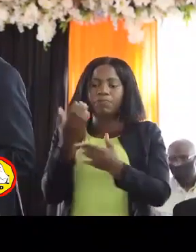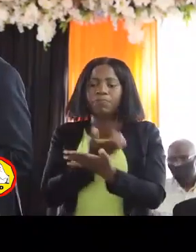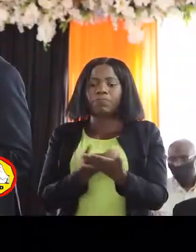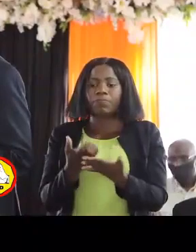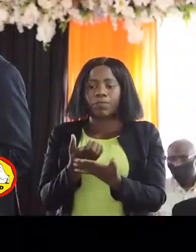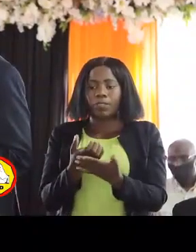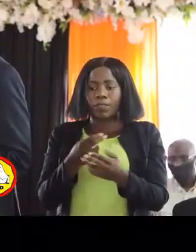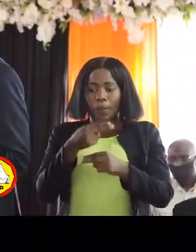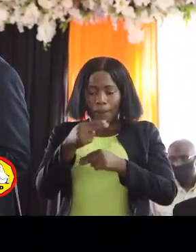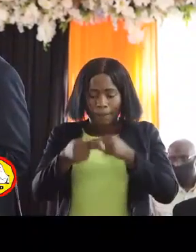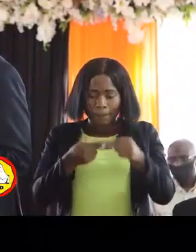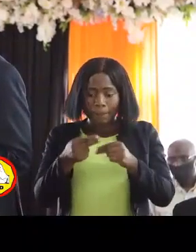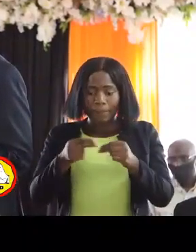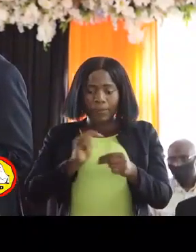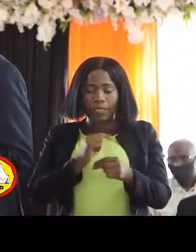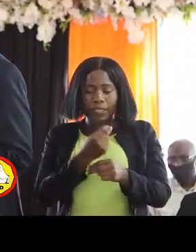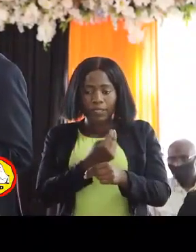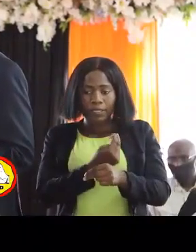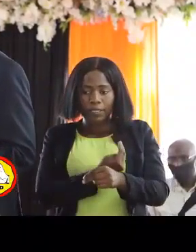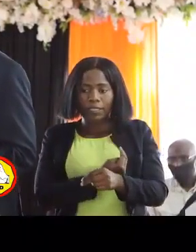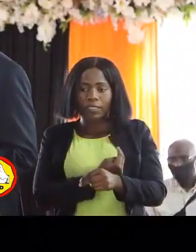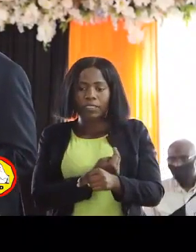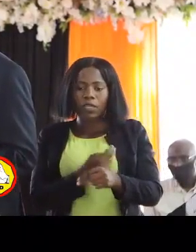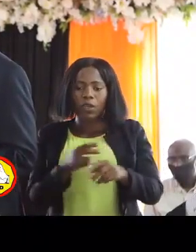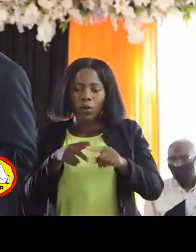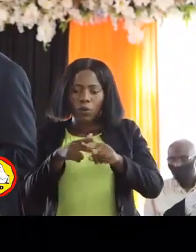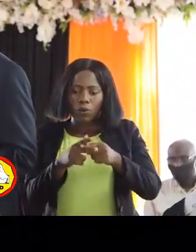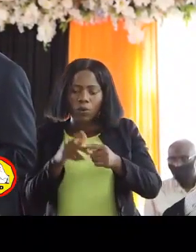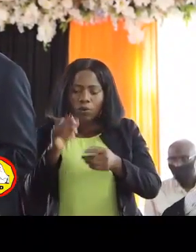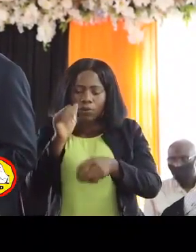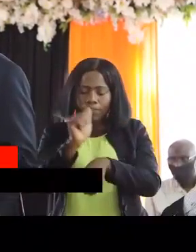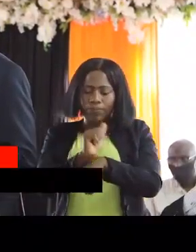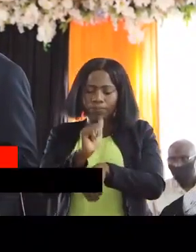where we undertake the repair works.